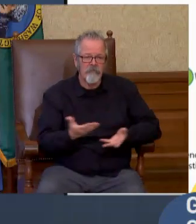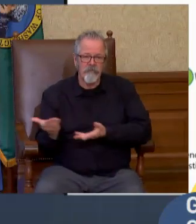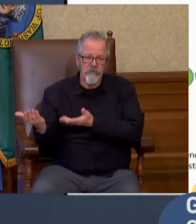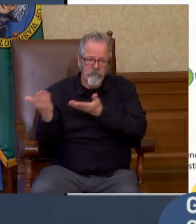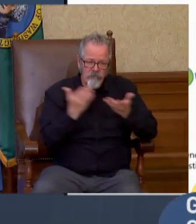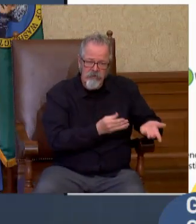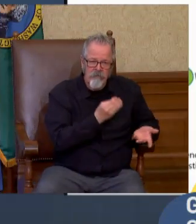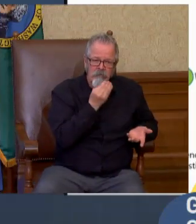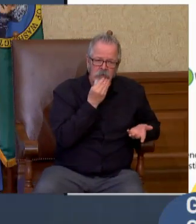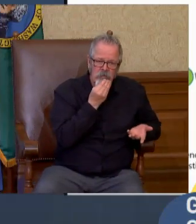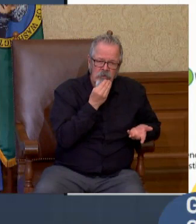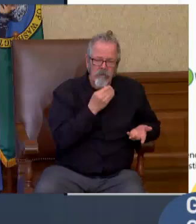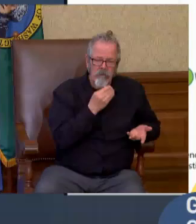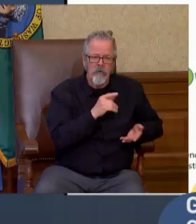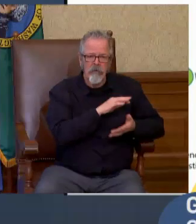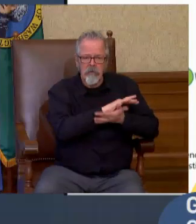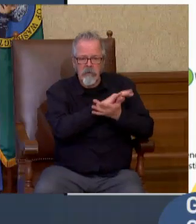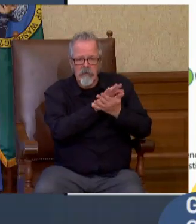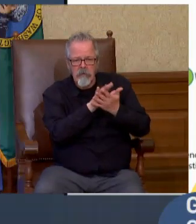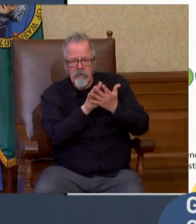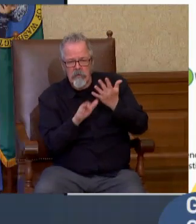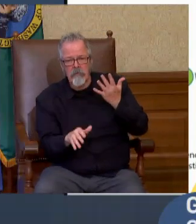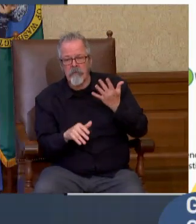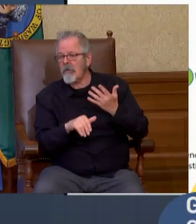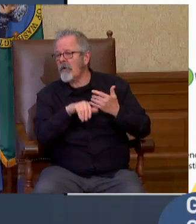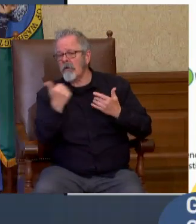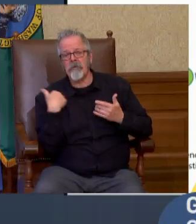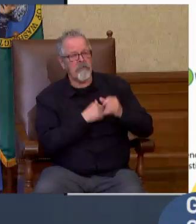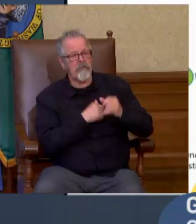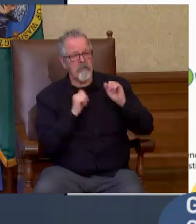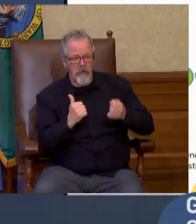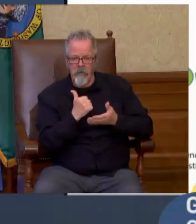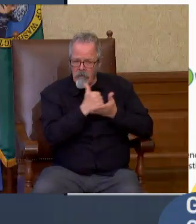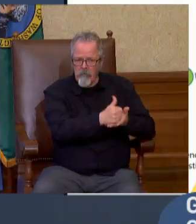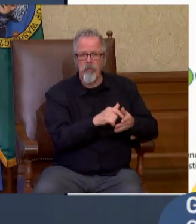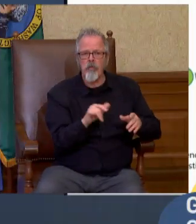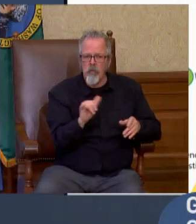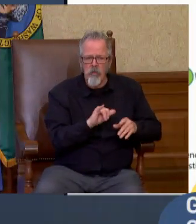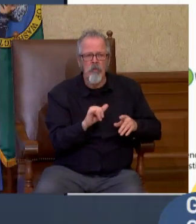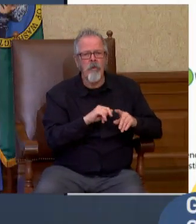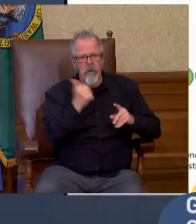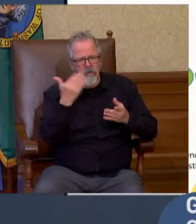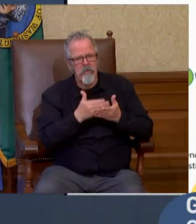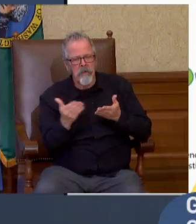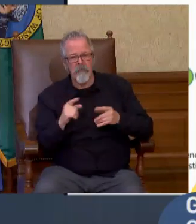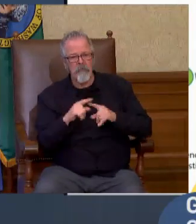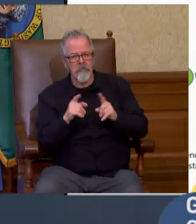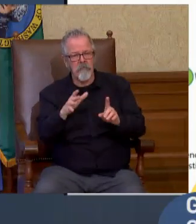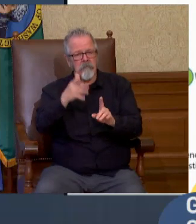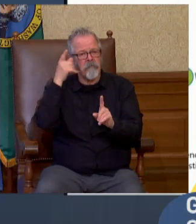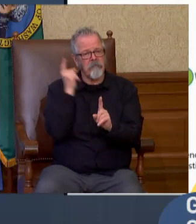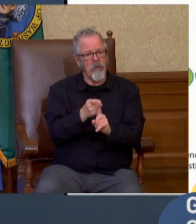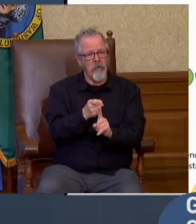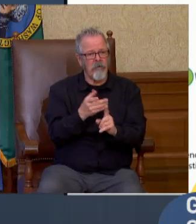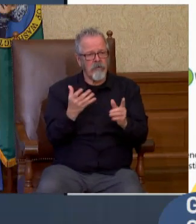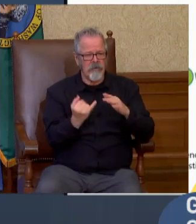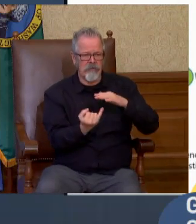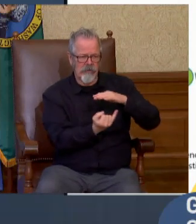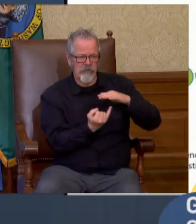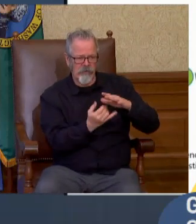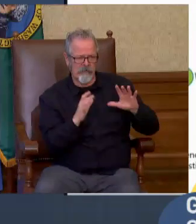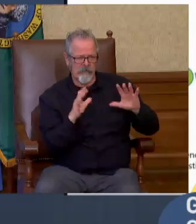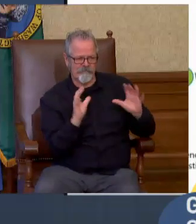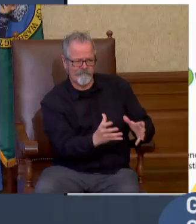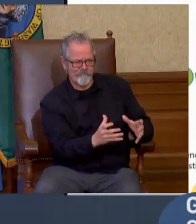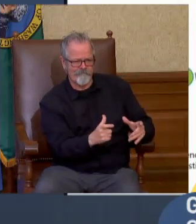absolutely critical if we're not going to go back to a reemergence of this virus. And I appreciate everybody's work to help on that